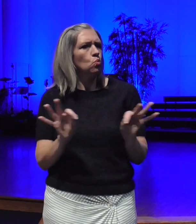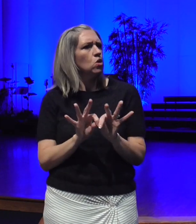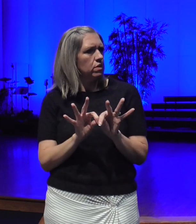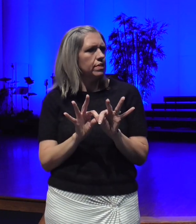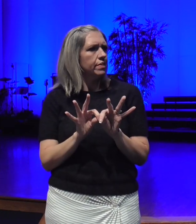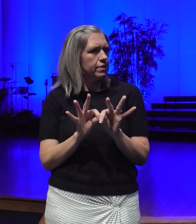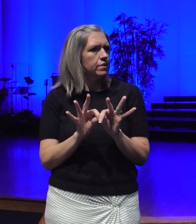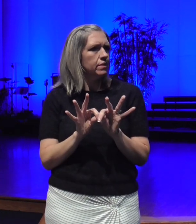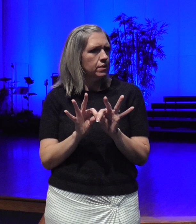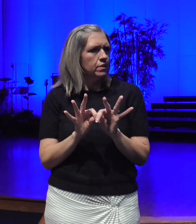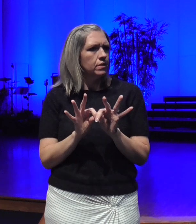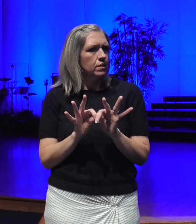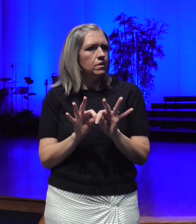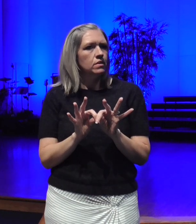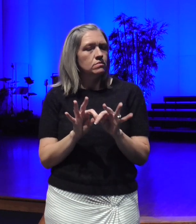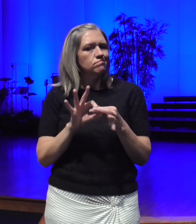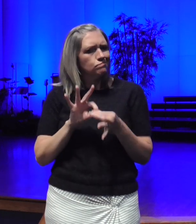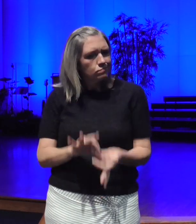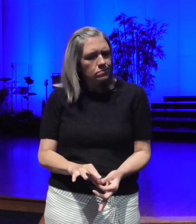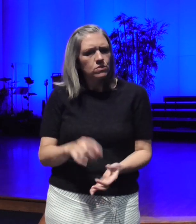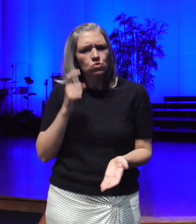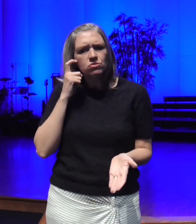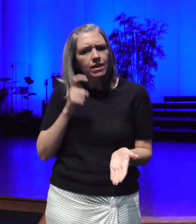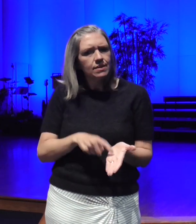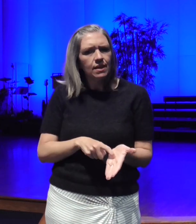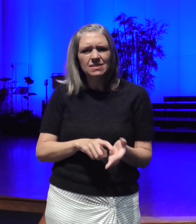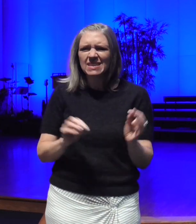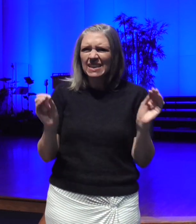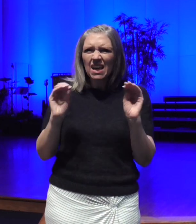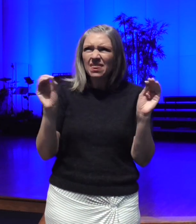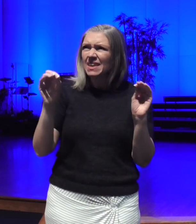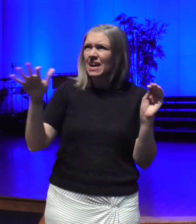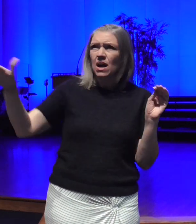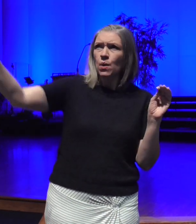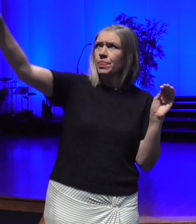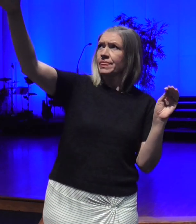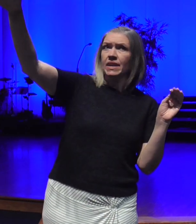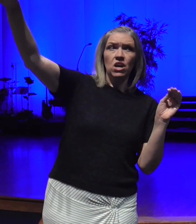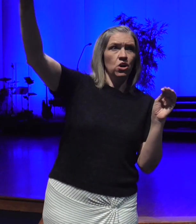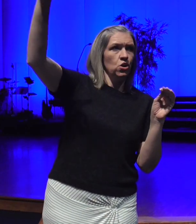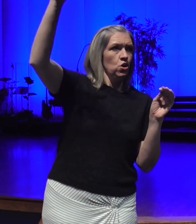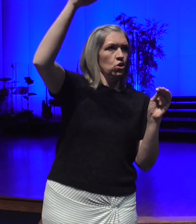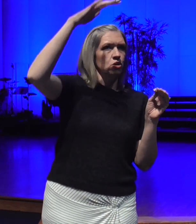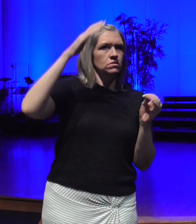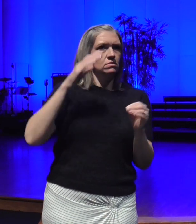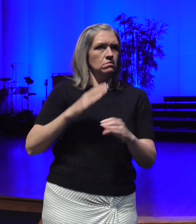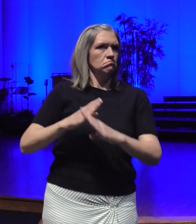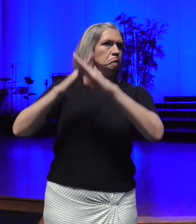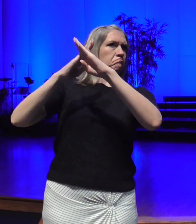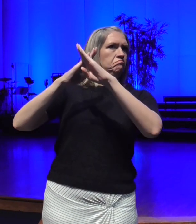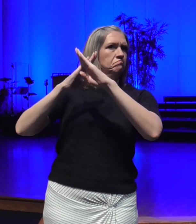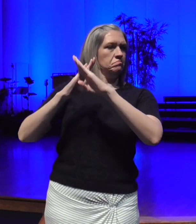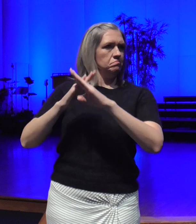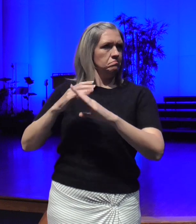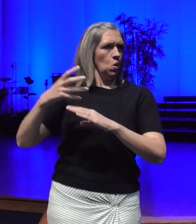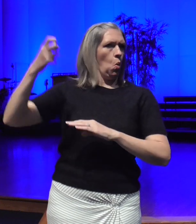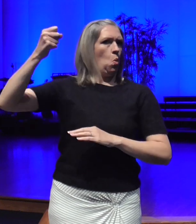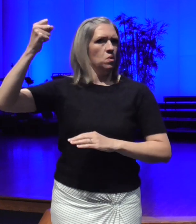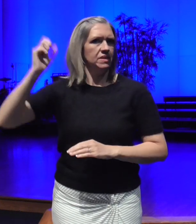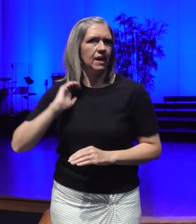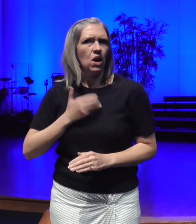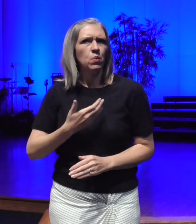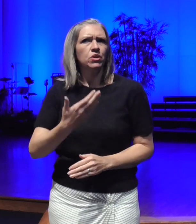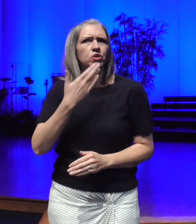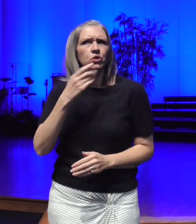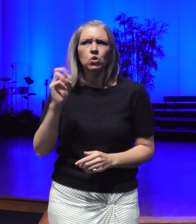worth. It's about recognizing that there's nothing out there keeping our good from us, punishing